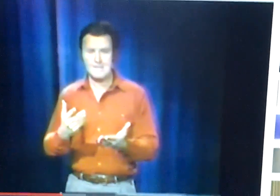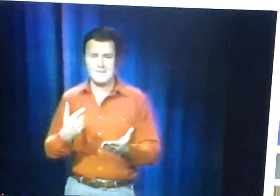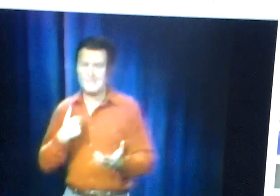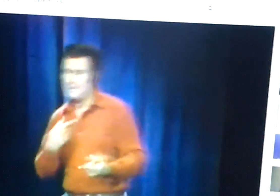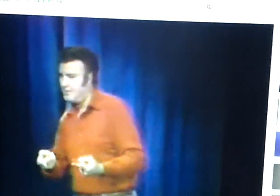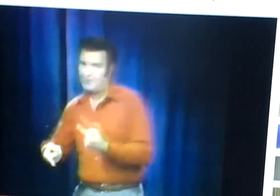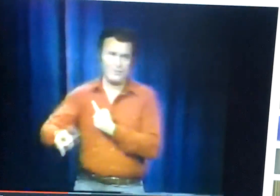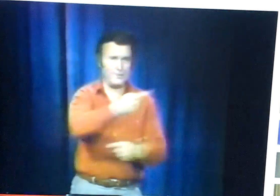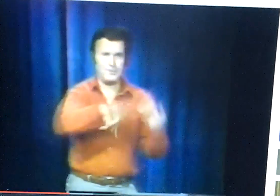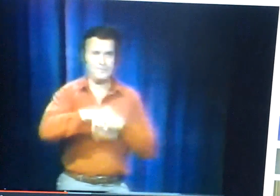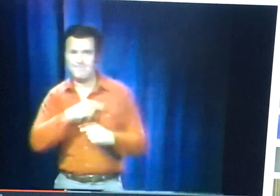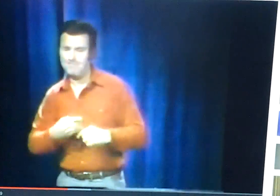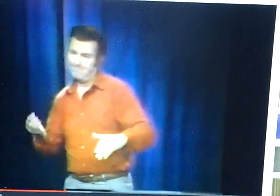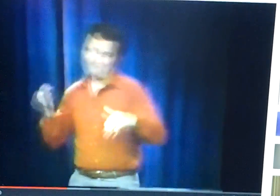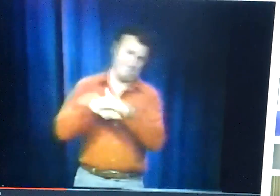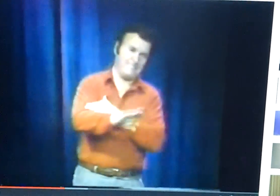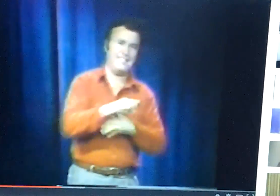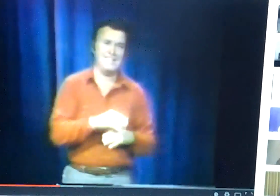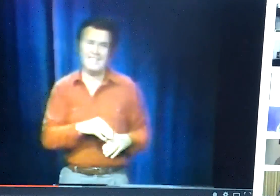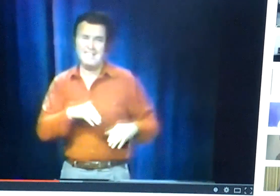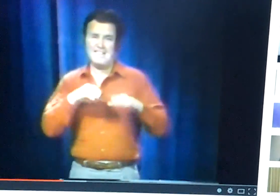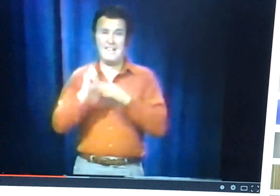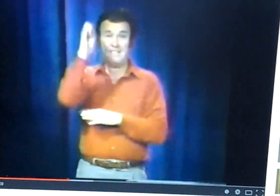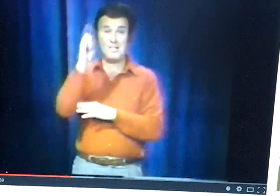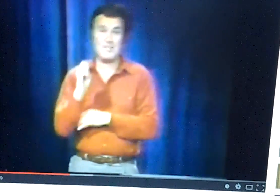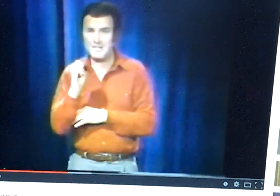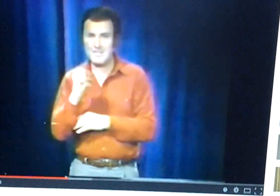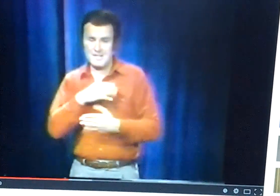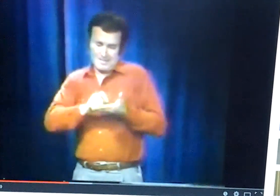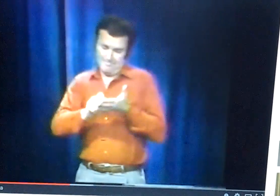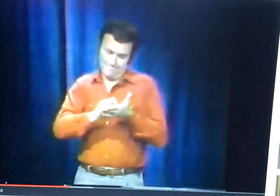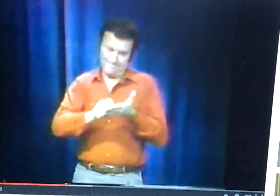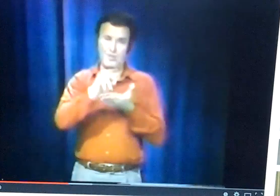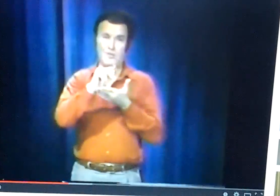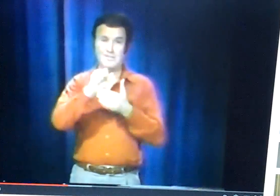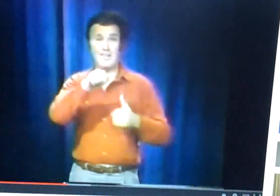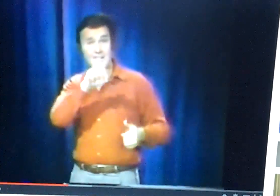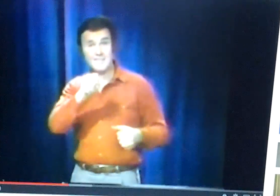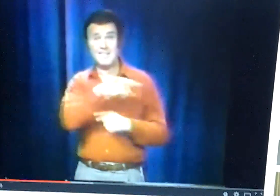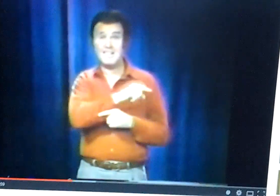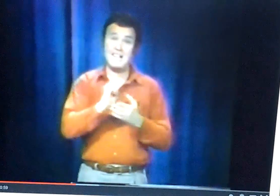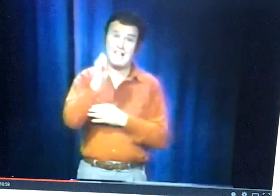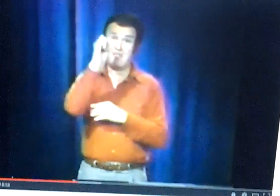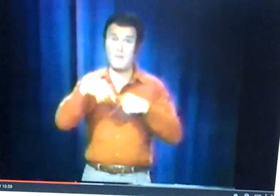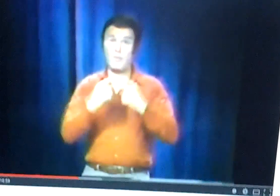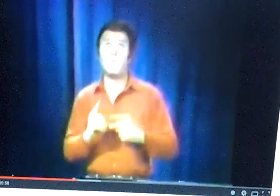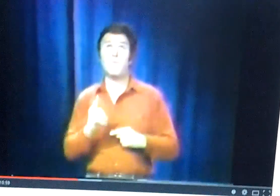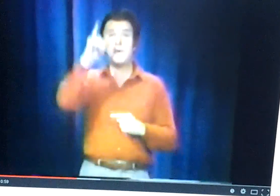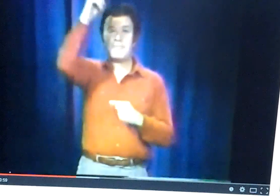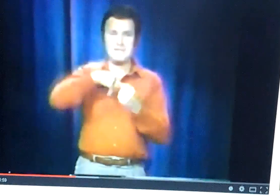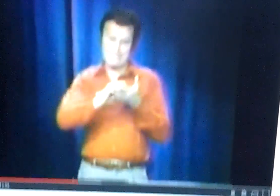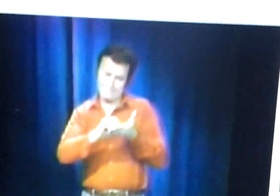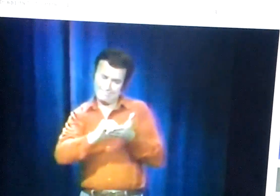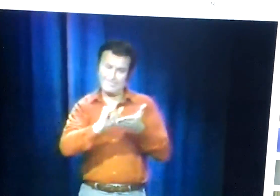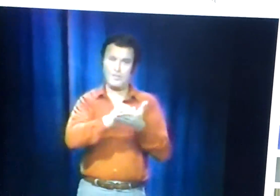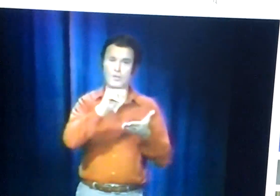Why can't I just go up and discuss and socialize and enter? So I started writing things down, and I took